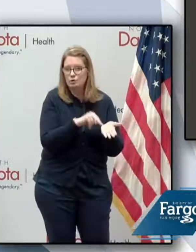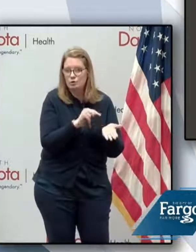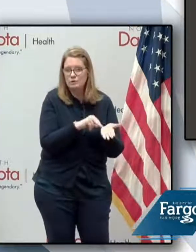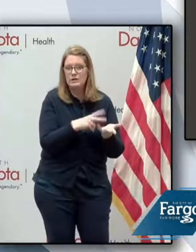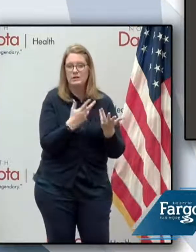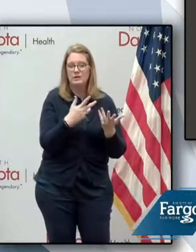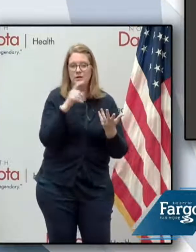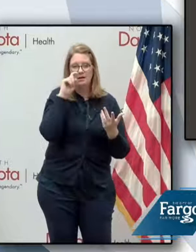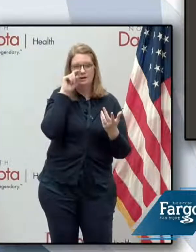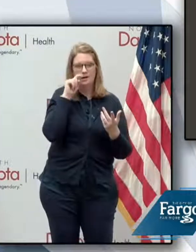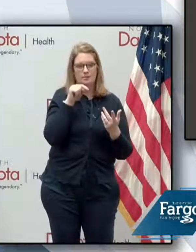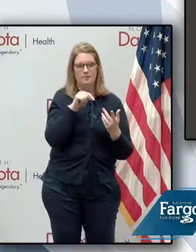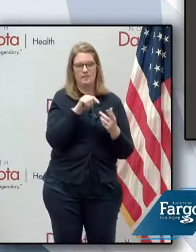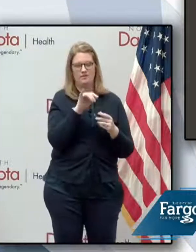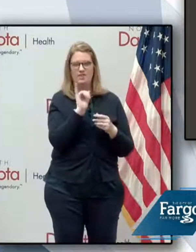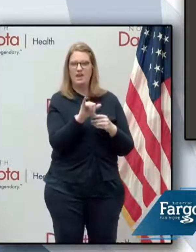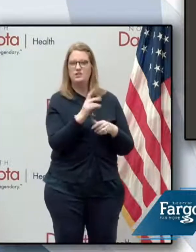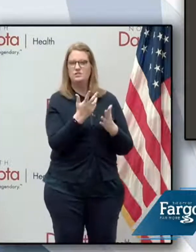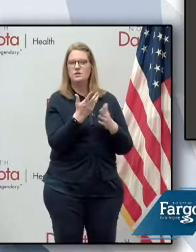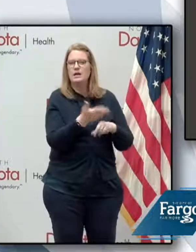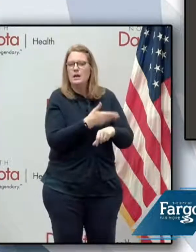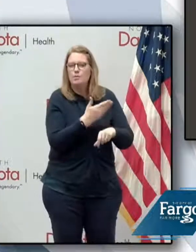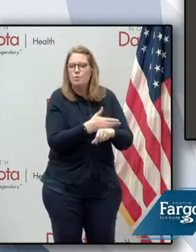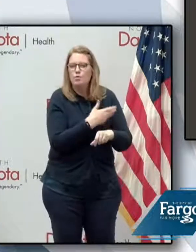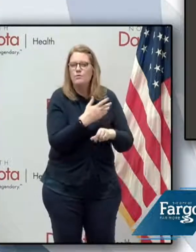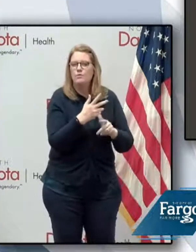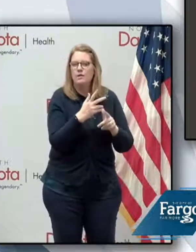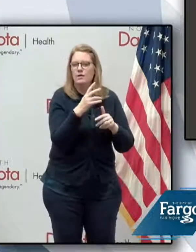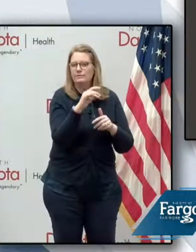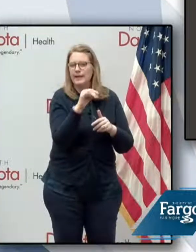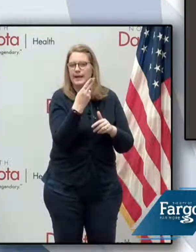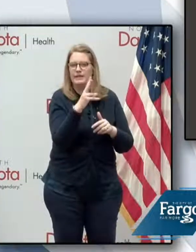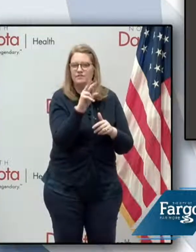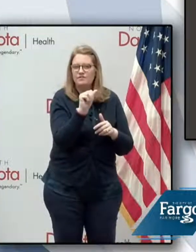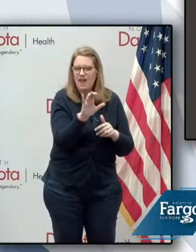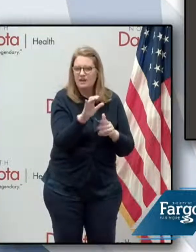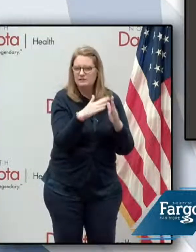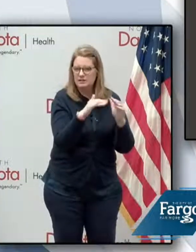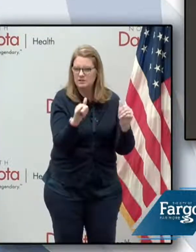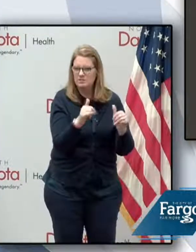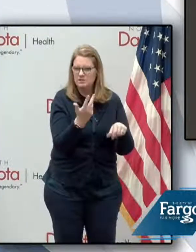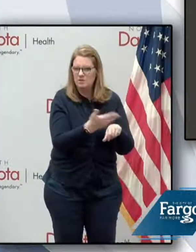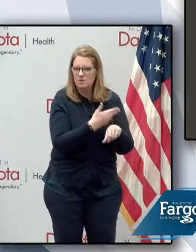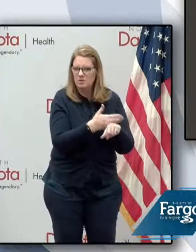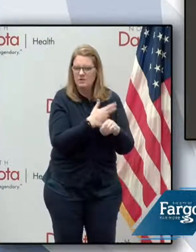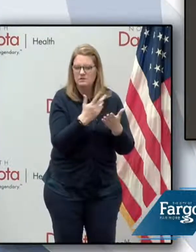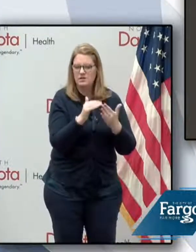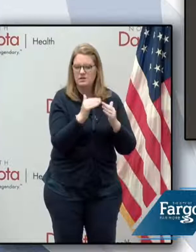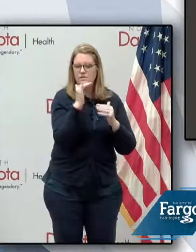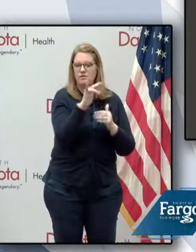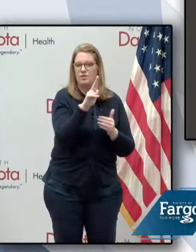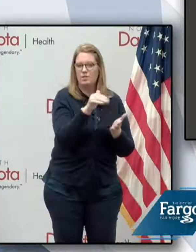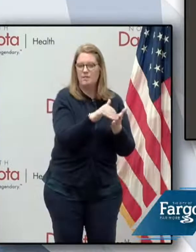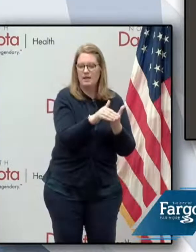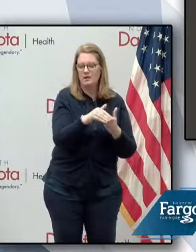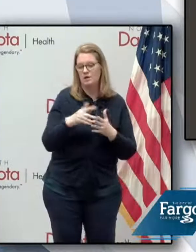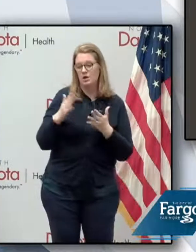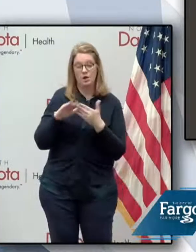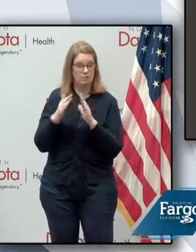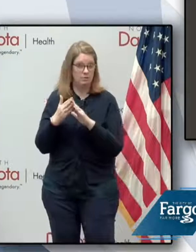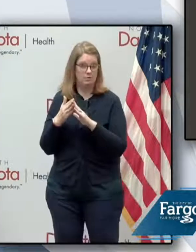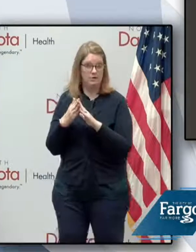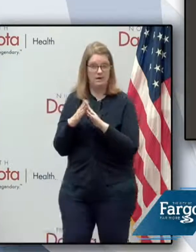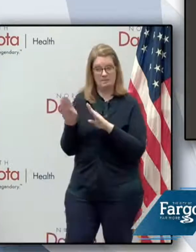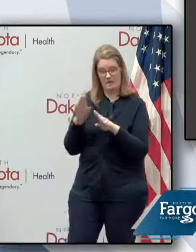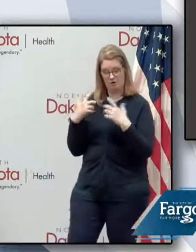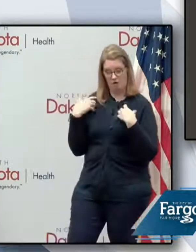environmental improvement that includes air purification and HVAC systems, over $3 million. Community-based behavioral health